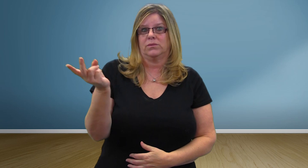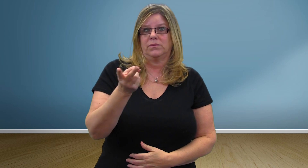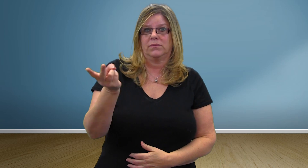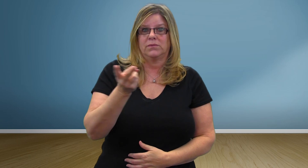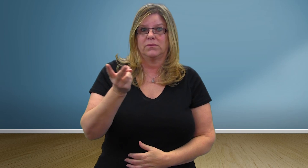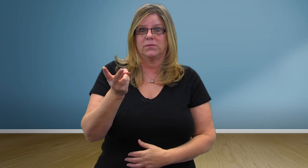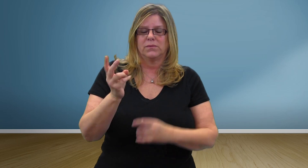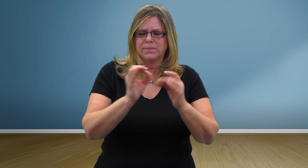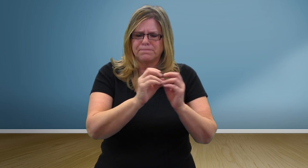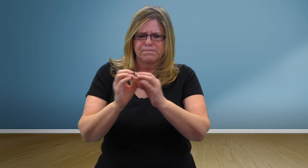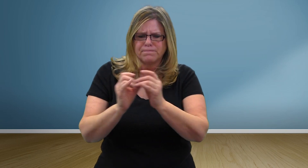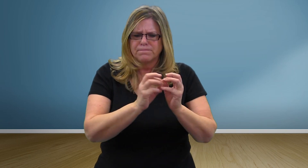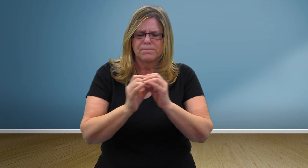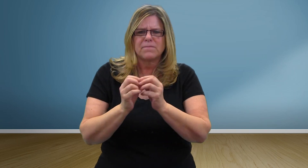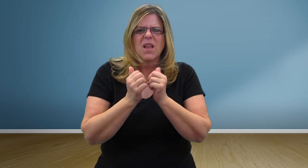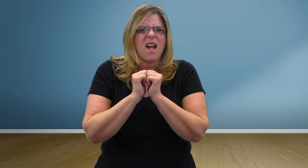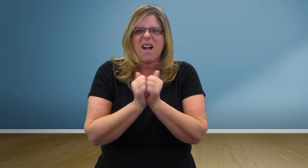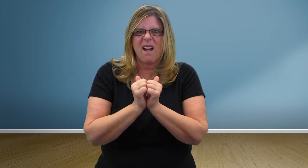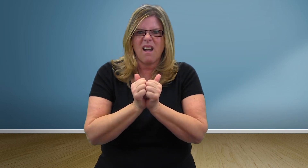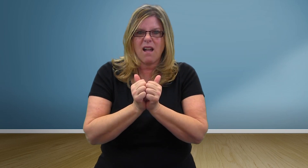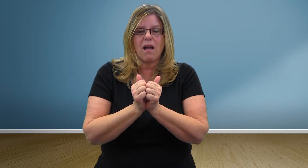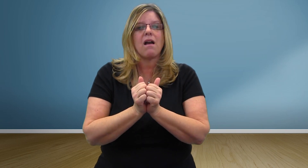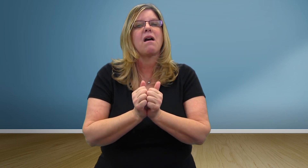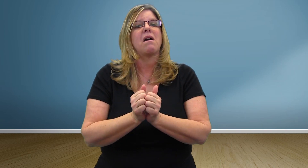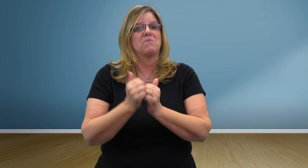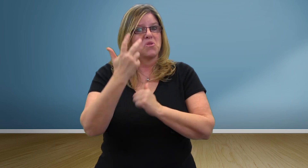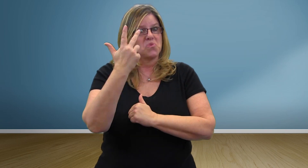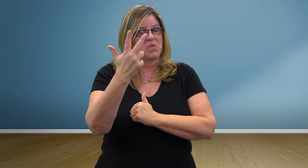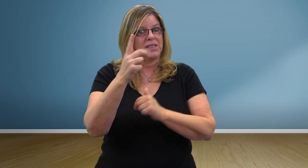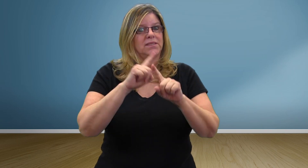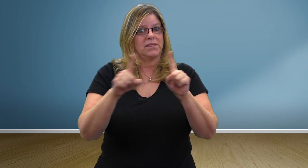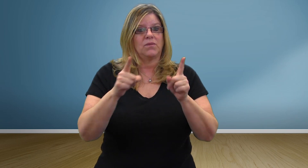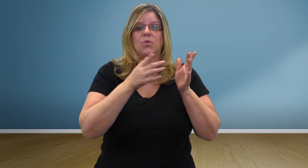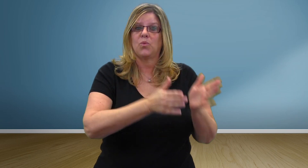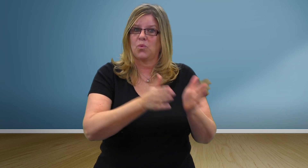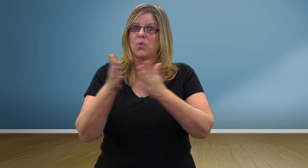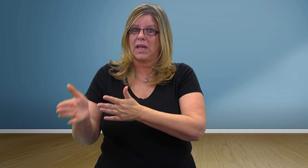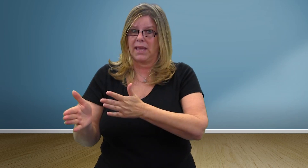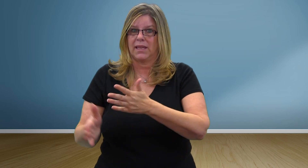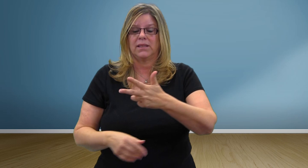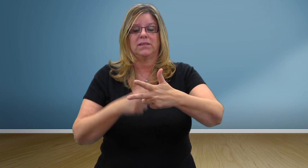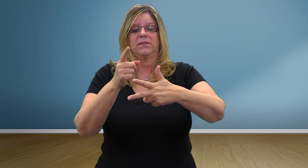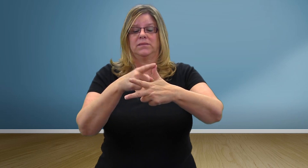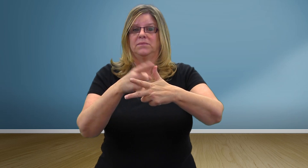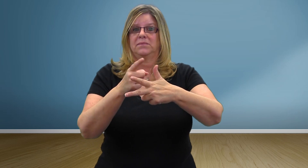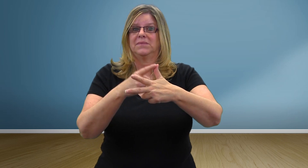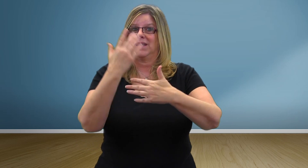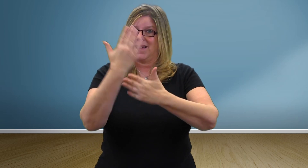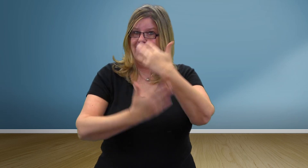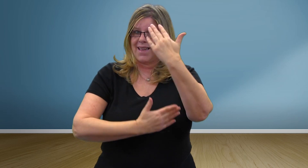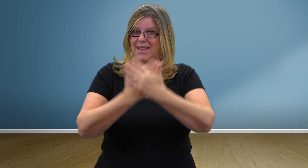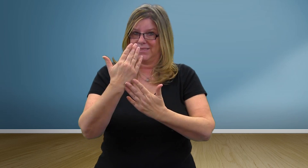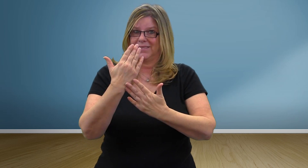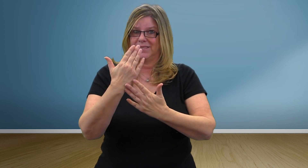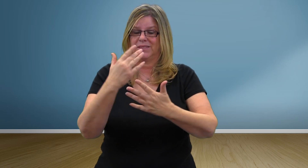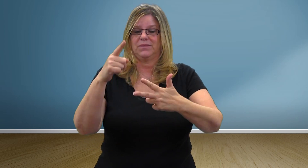are working together on math in three different ways. Using hands,